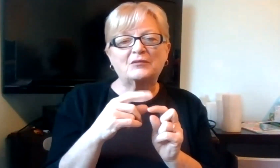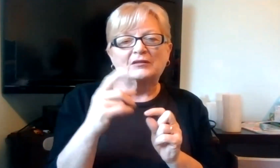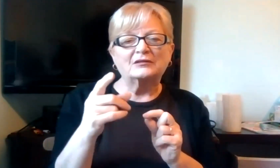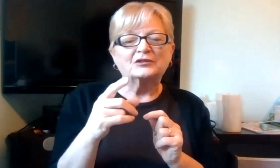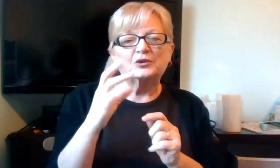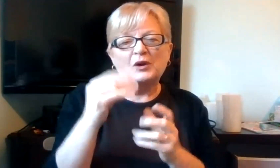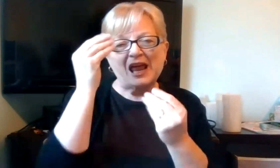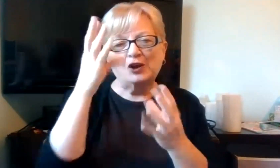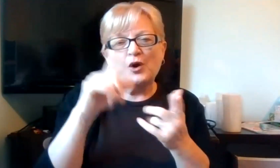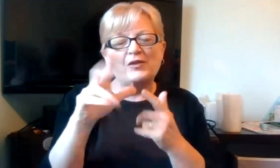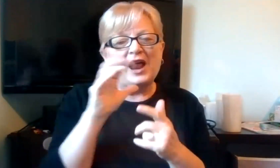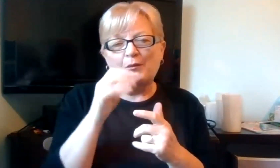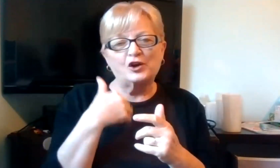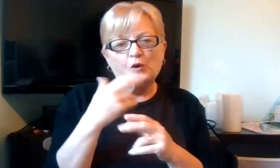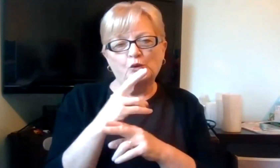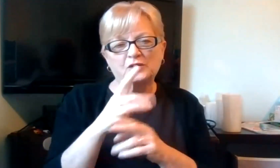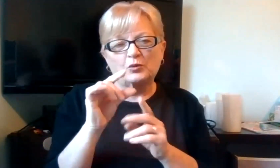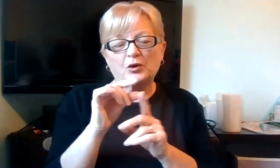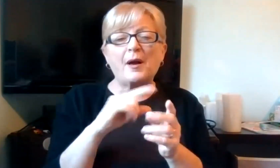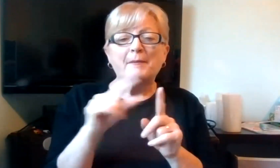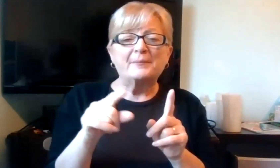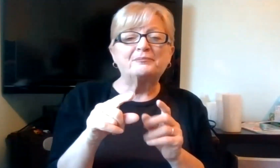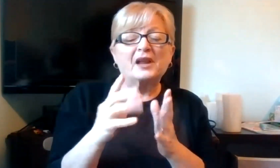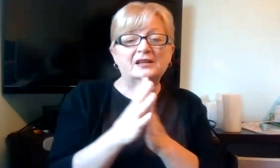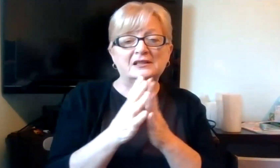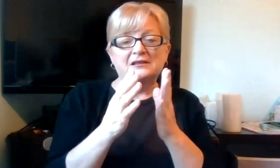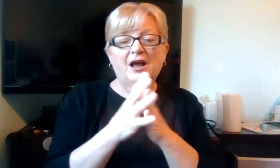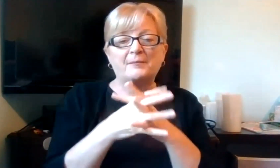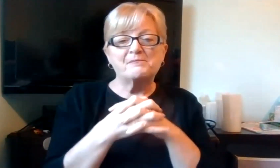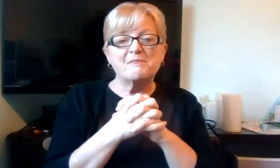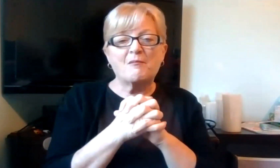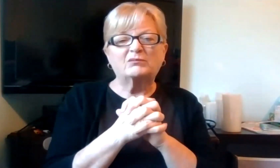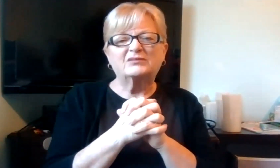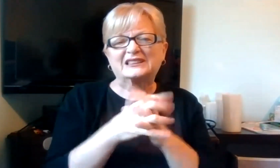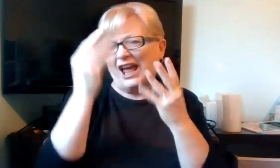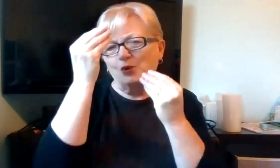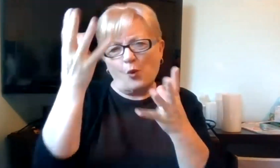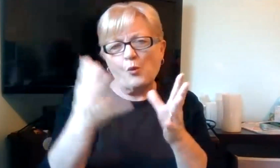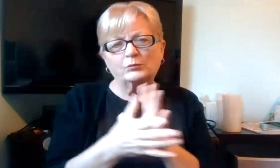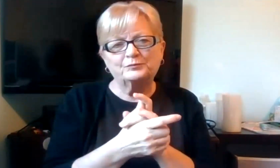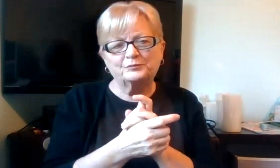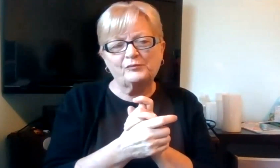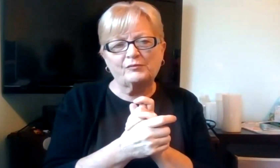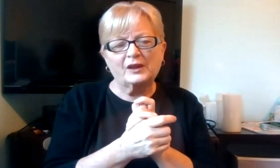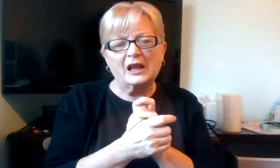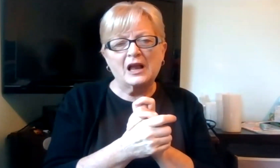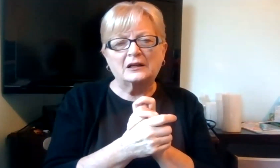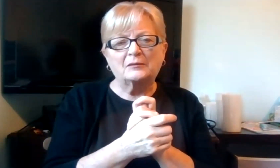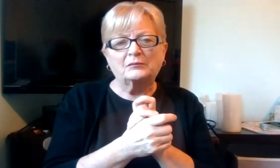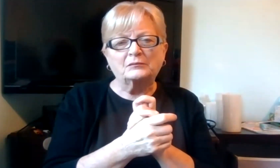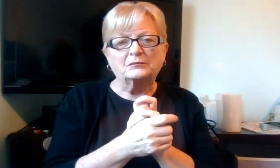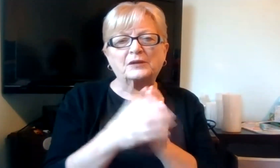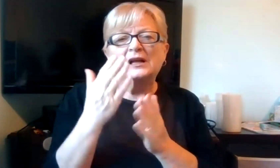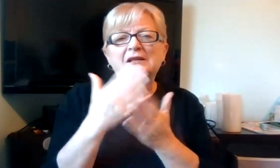wanted to highlight that as an educational moment that someone describes the oven